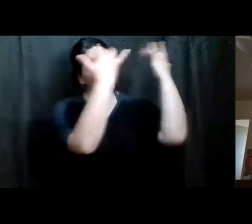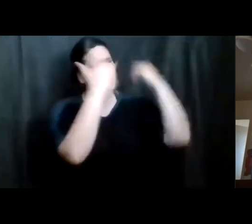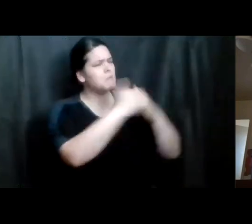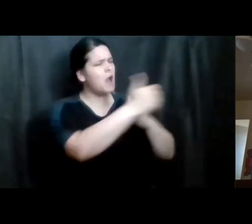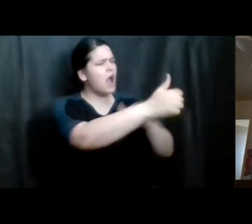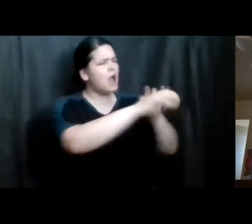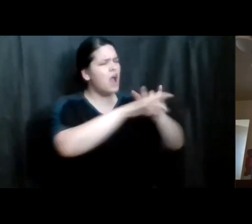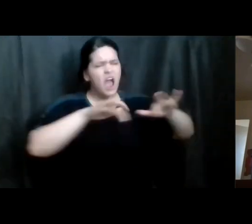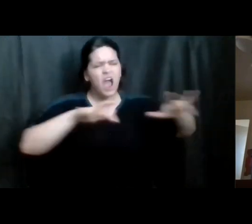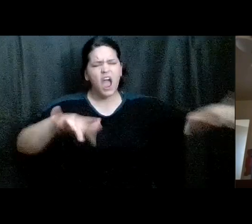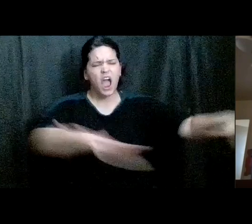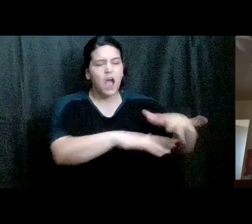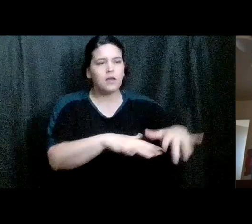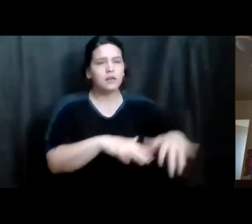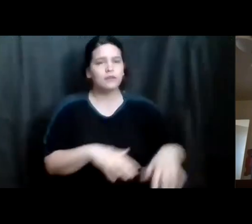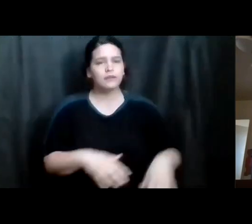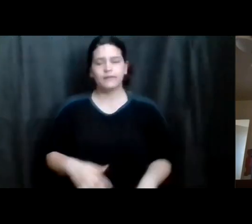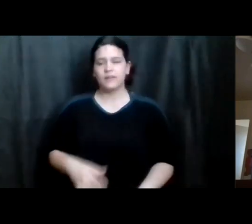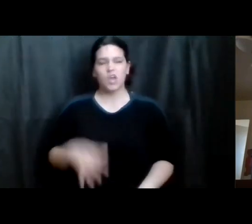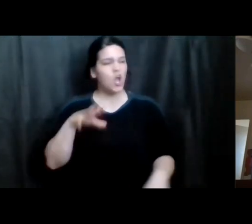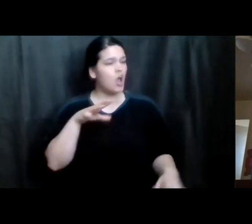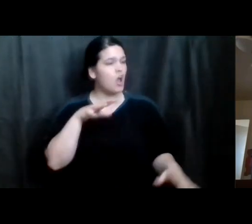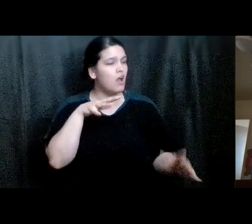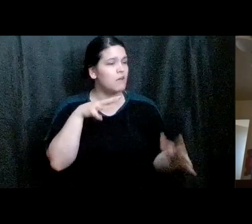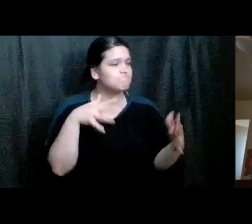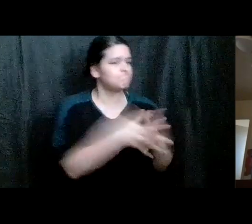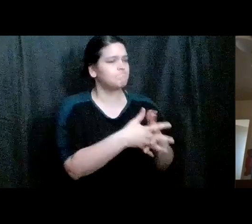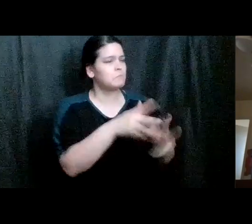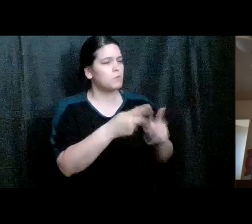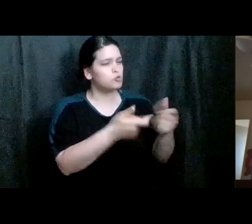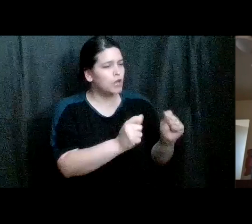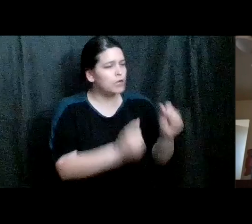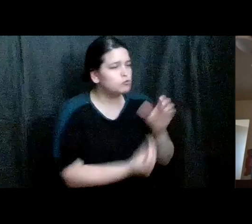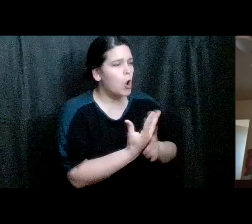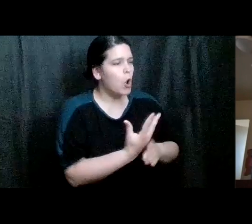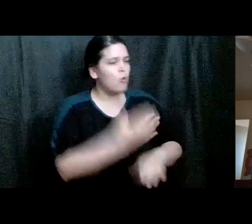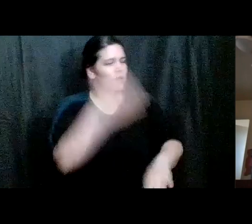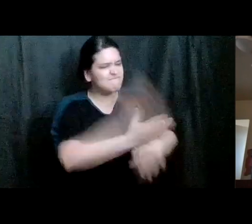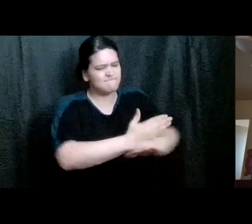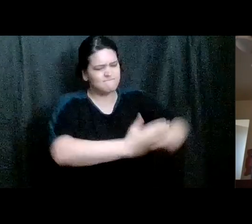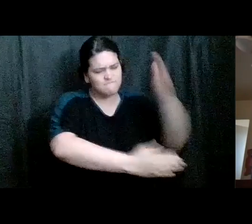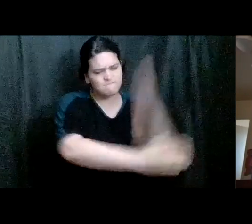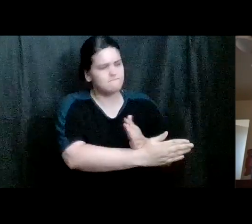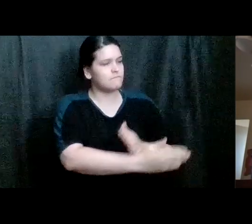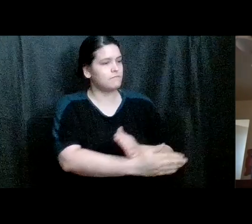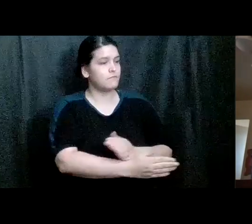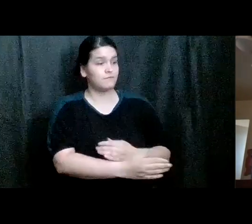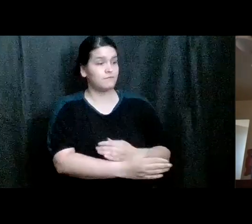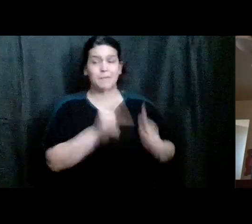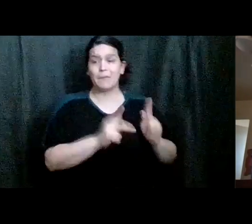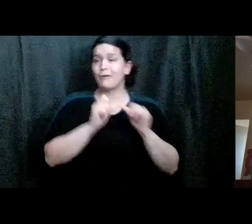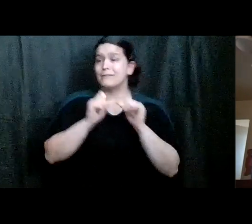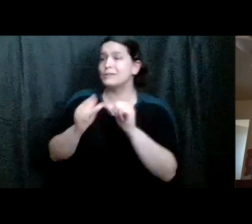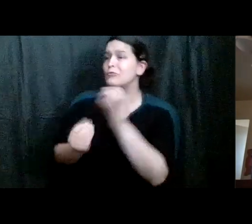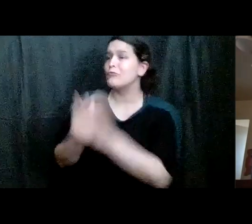who were caught trying to grow it. The people grew it anyway. and the seed survived, lived to be planted